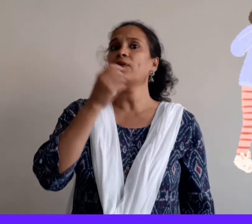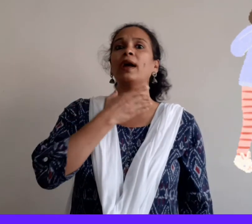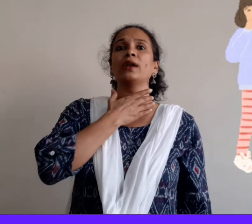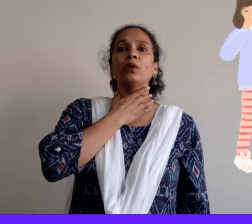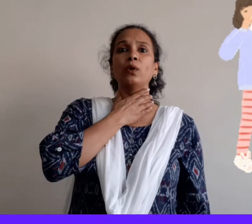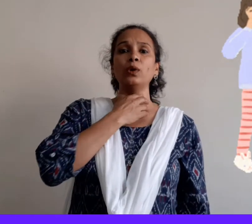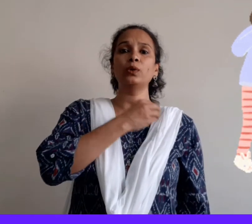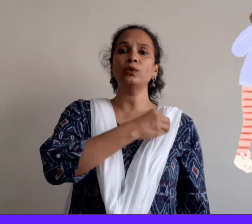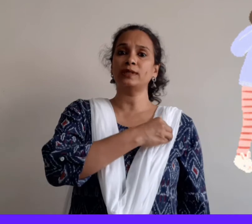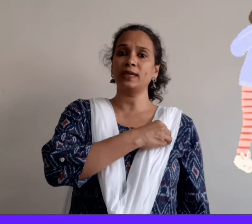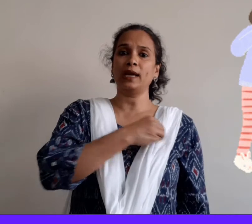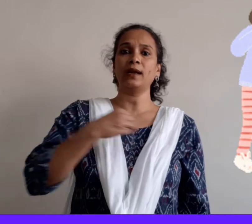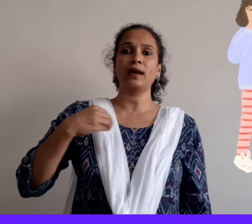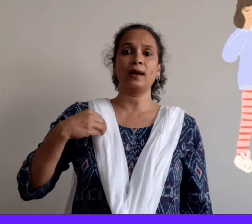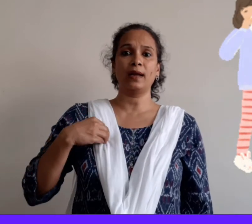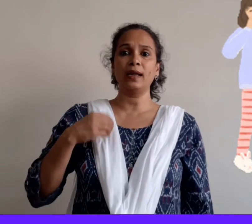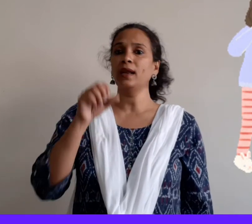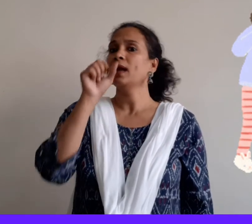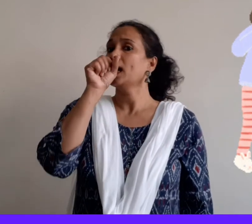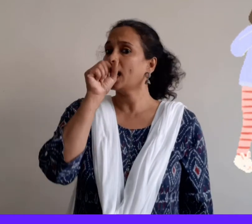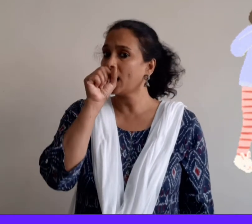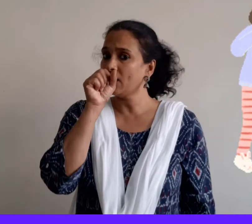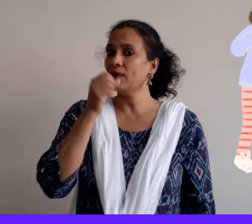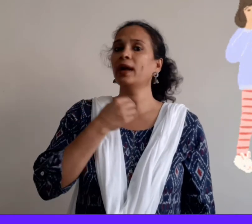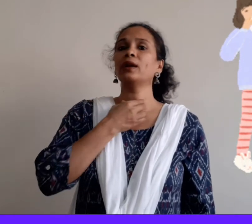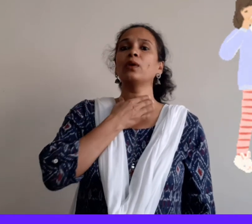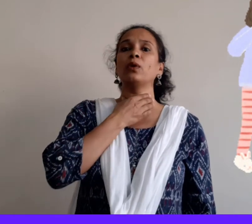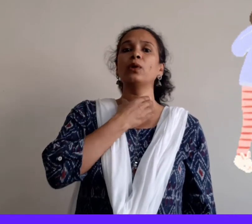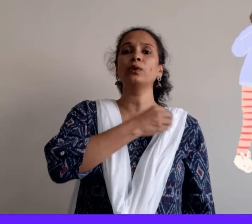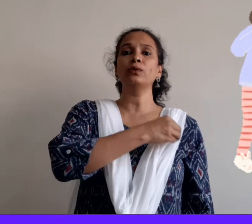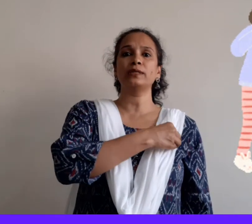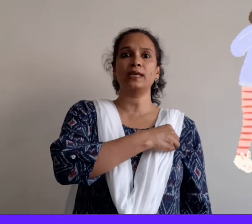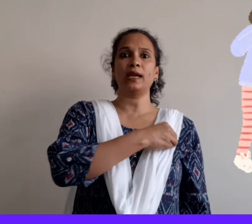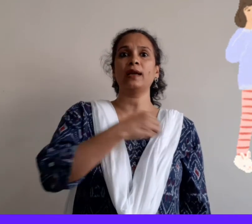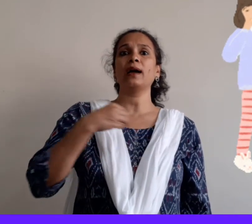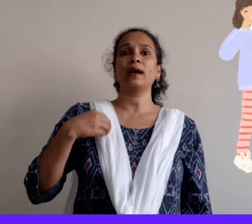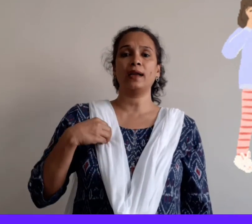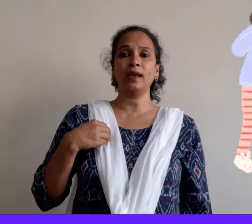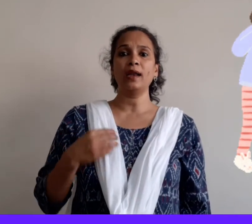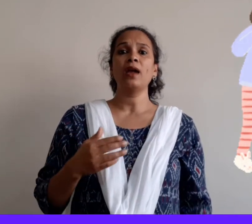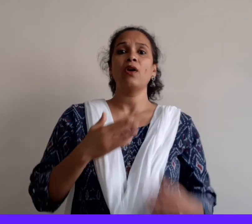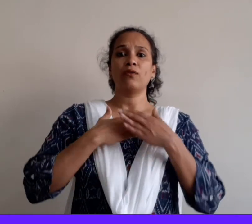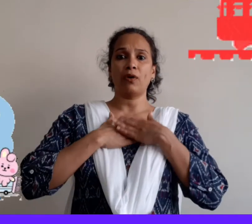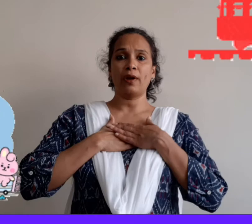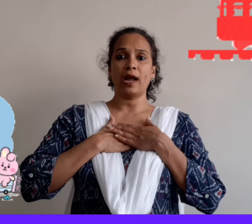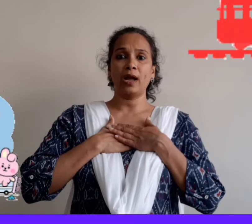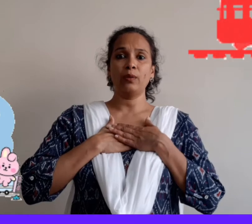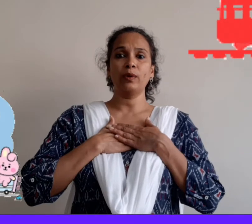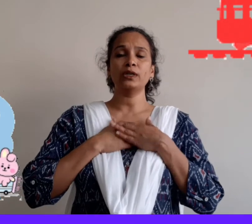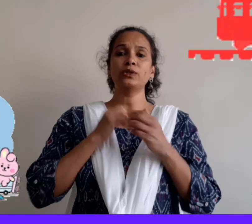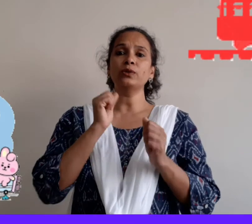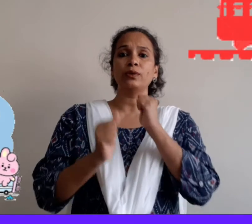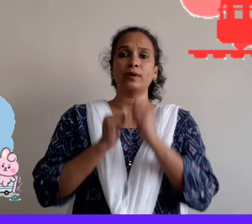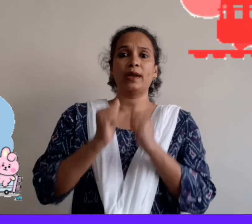and cold do check again. Cough and cold do check again. For I were to run